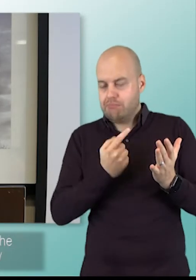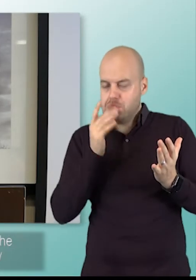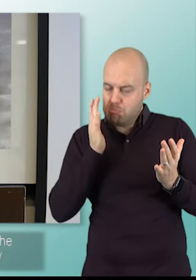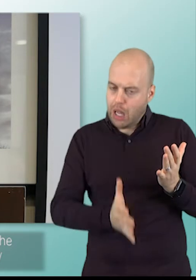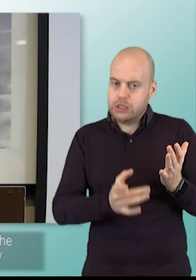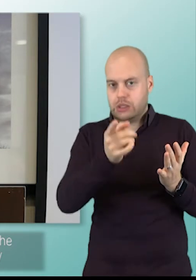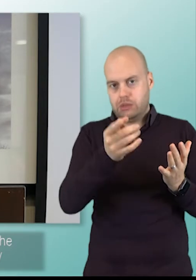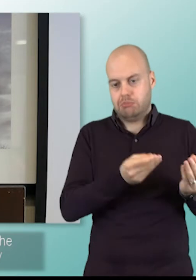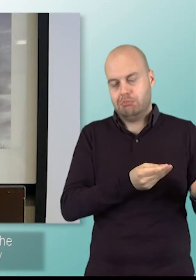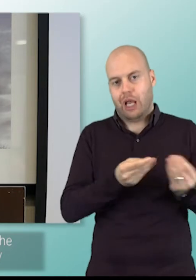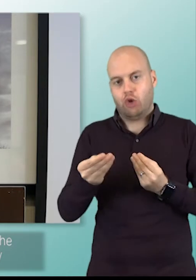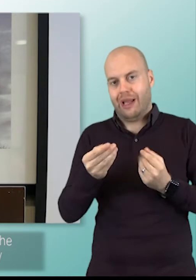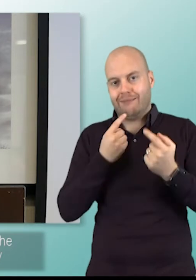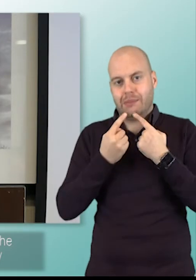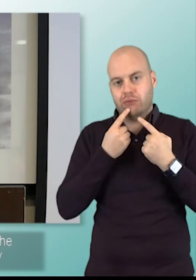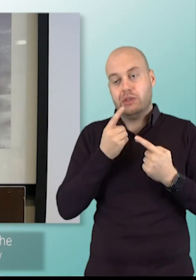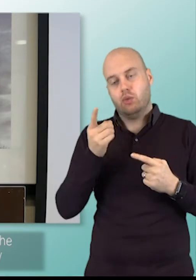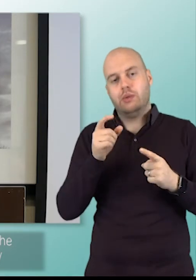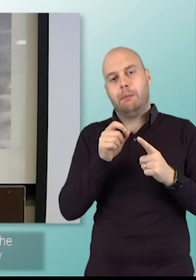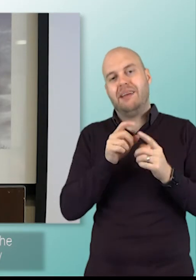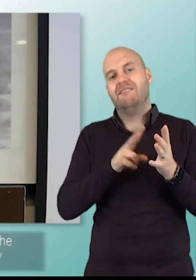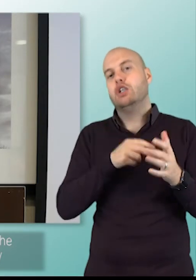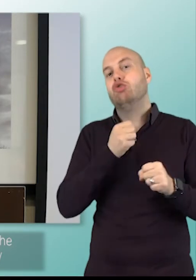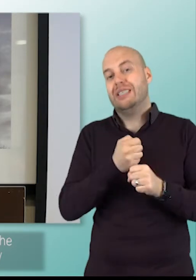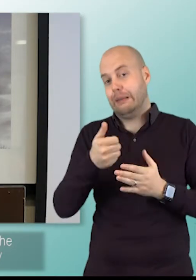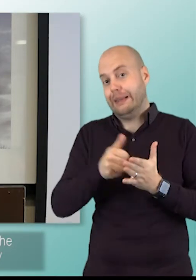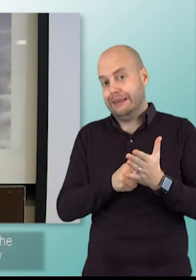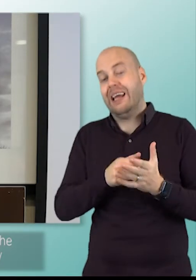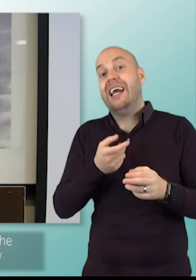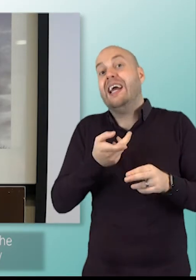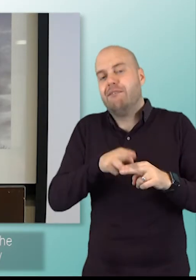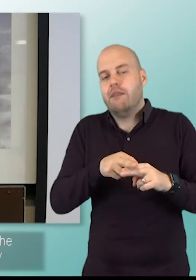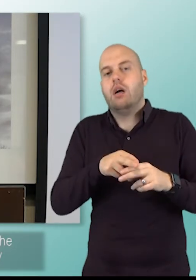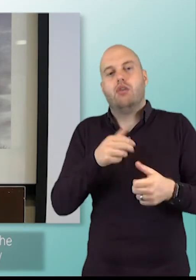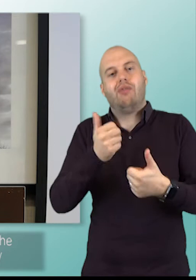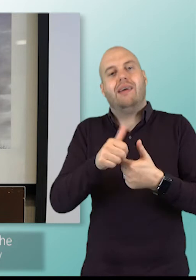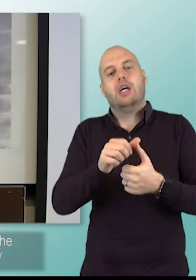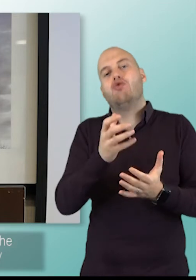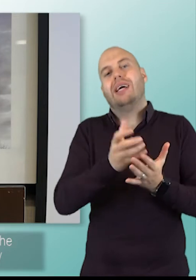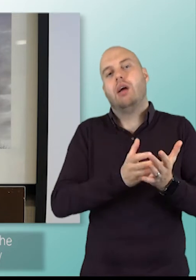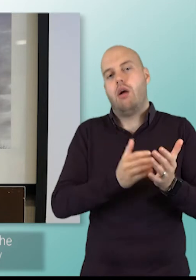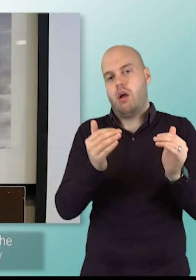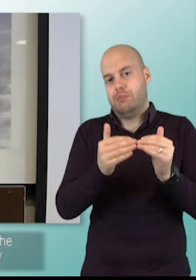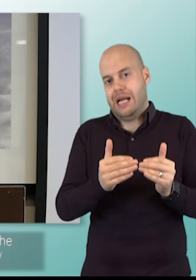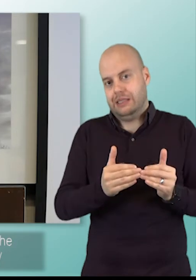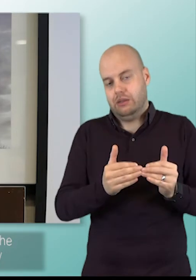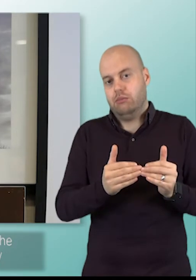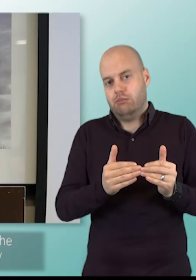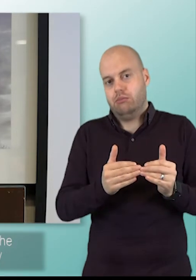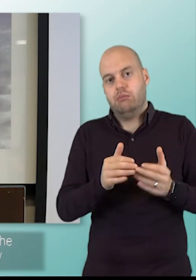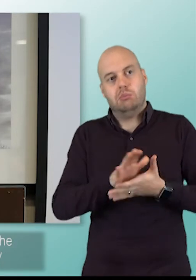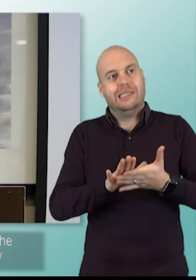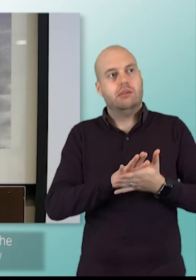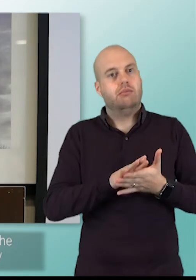to pass on information to the PVG barring lists if the relevant criteria are met. That